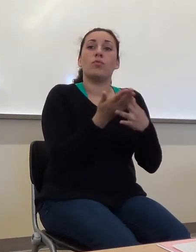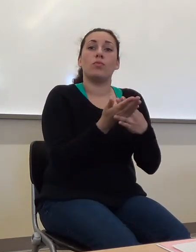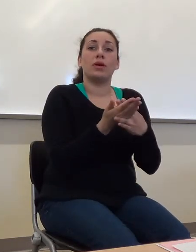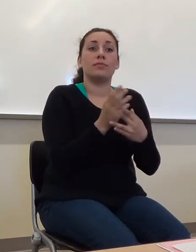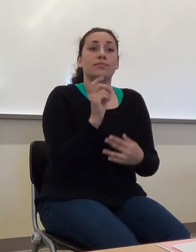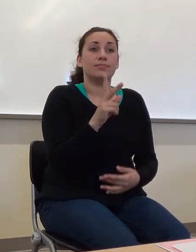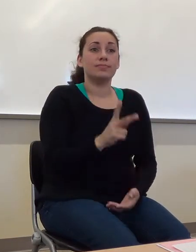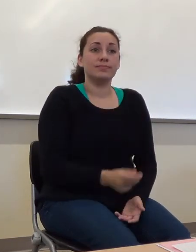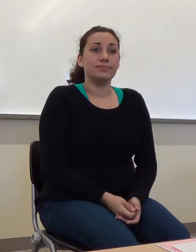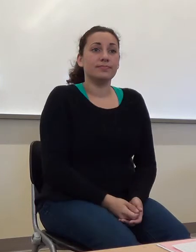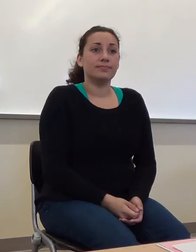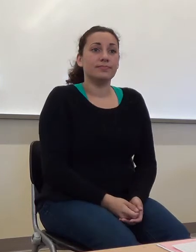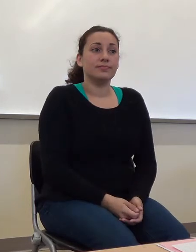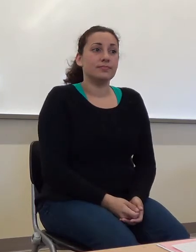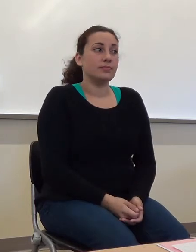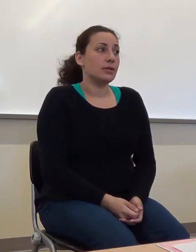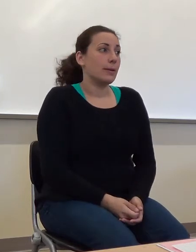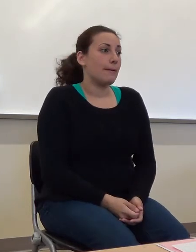Okay,